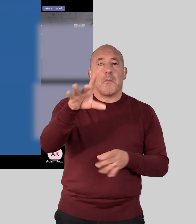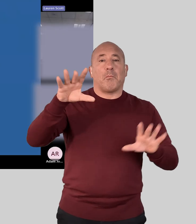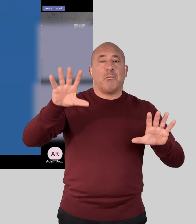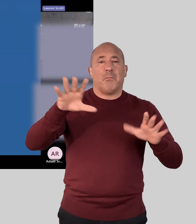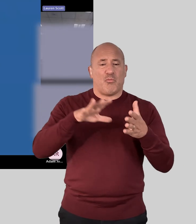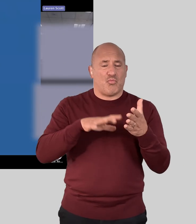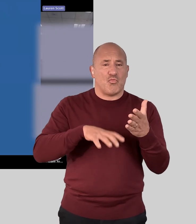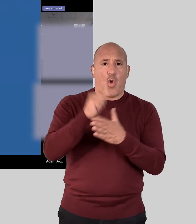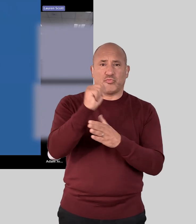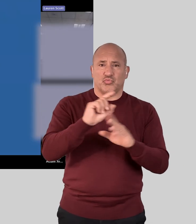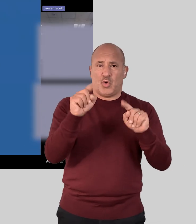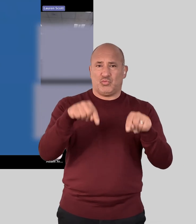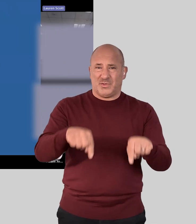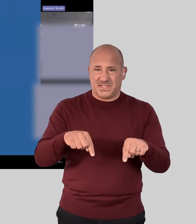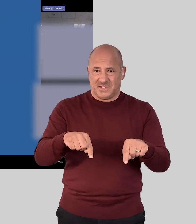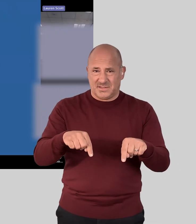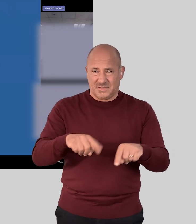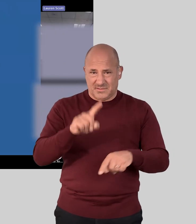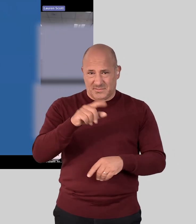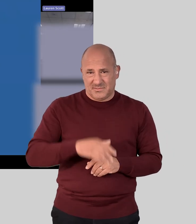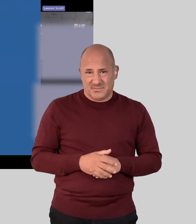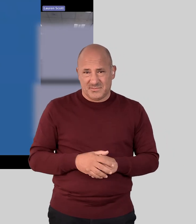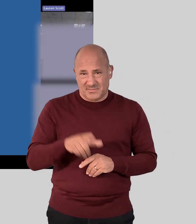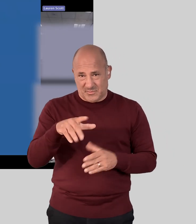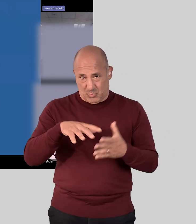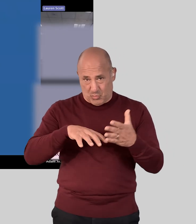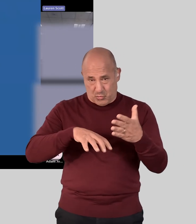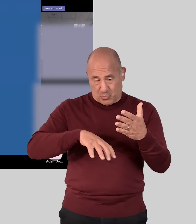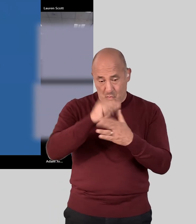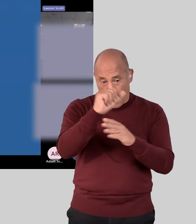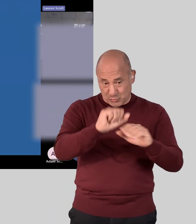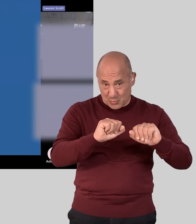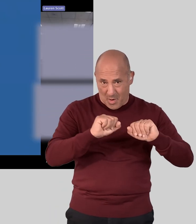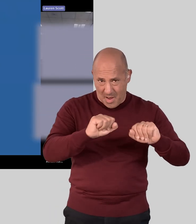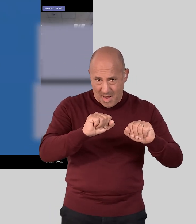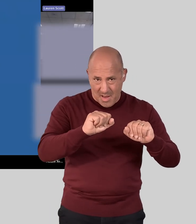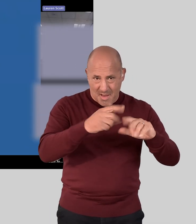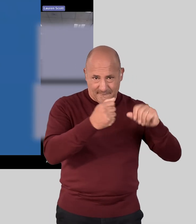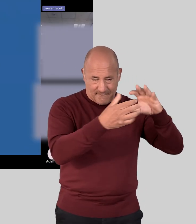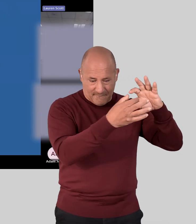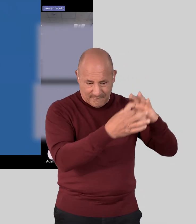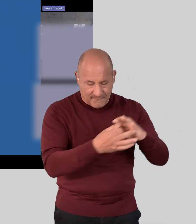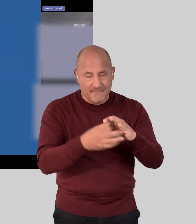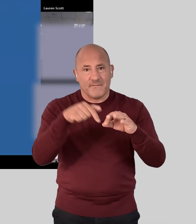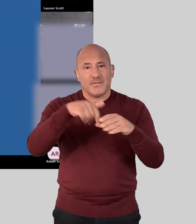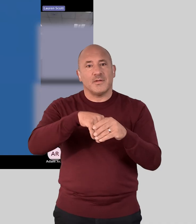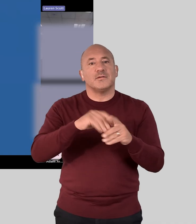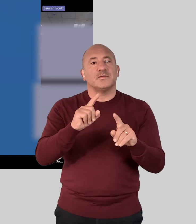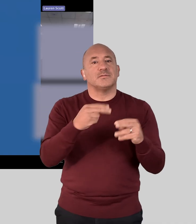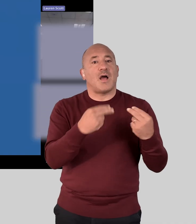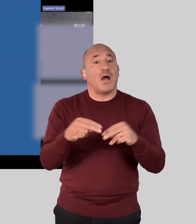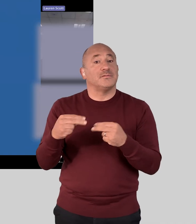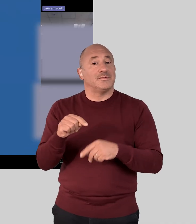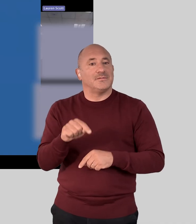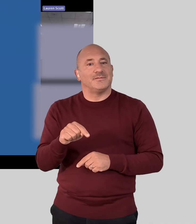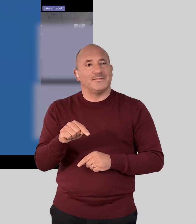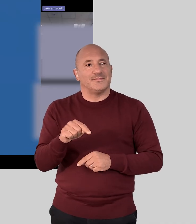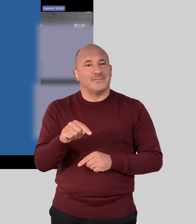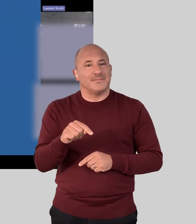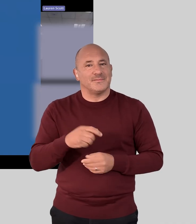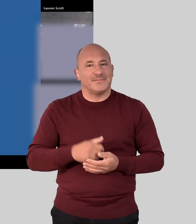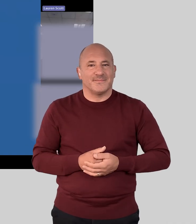So that's kind of a touch on hip hop culture, and within hip hop culture, there's hip hop dance.